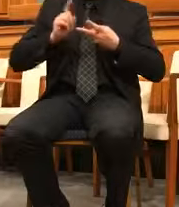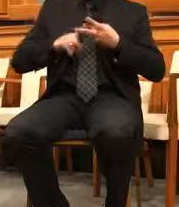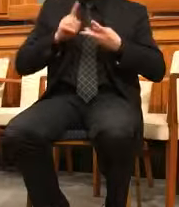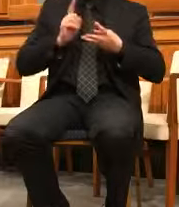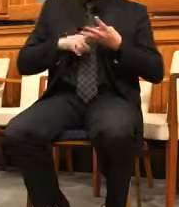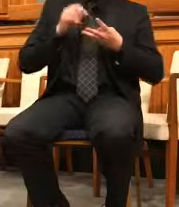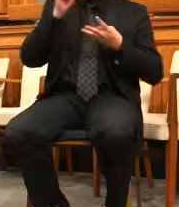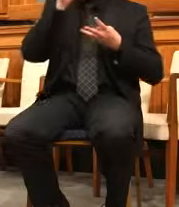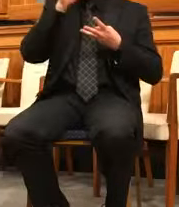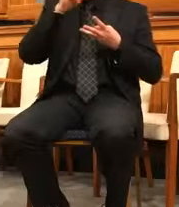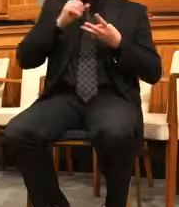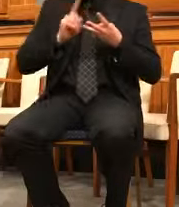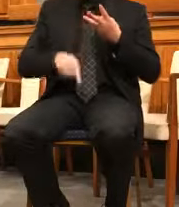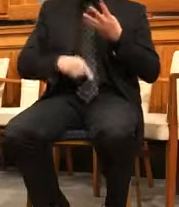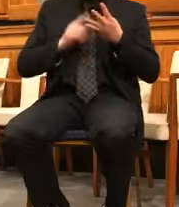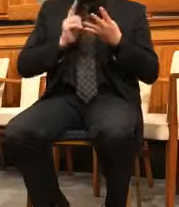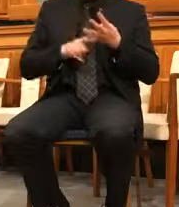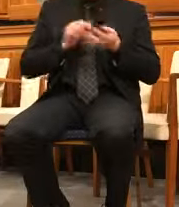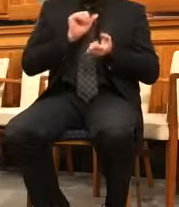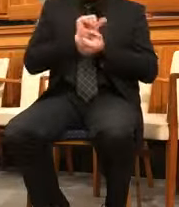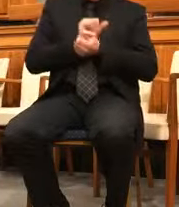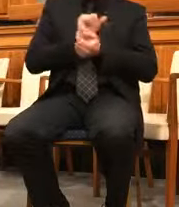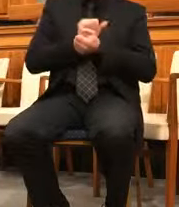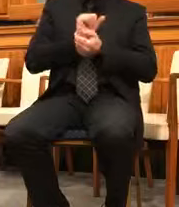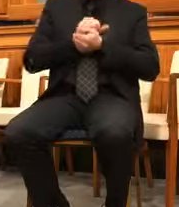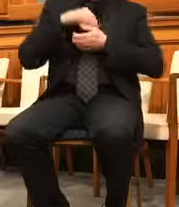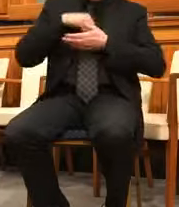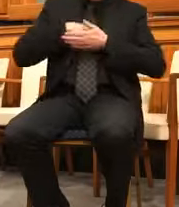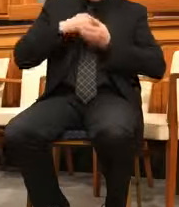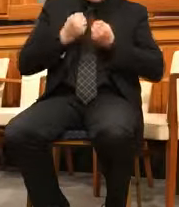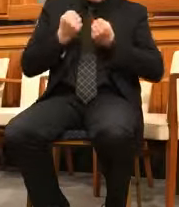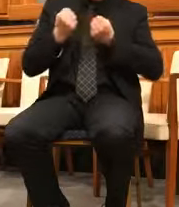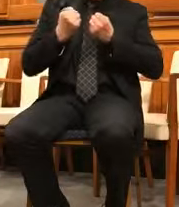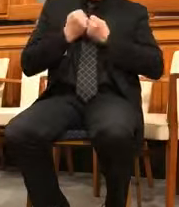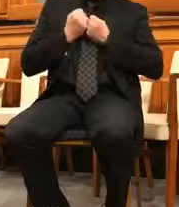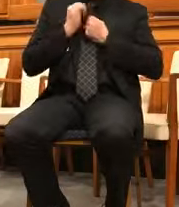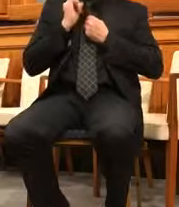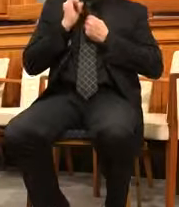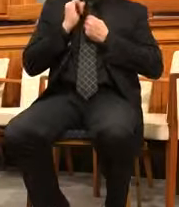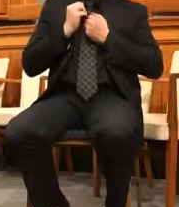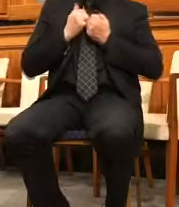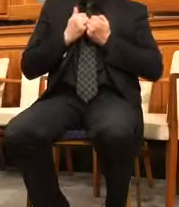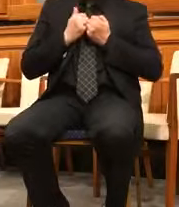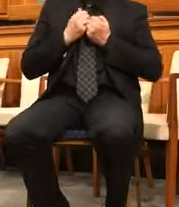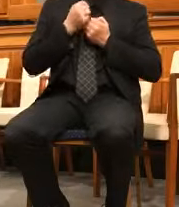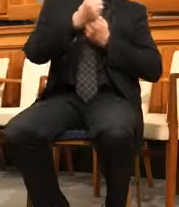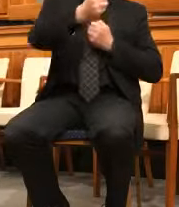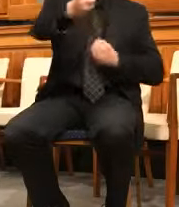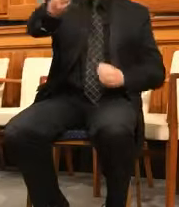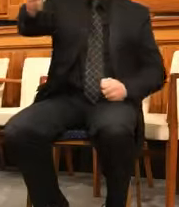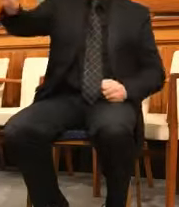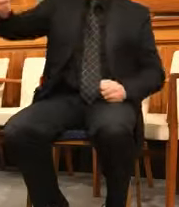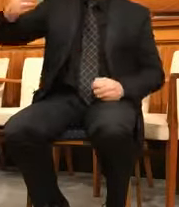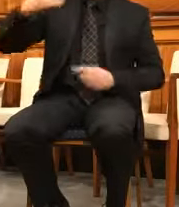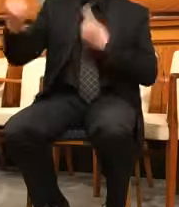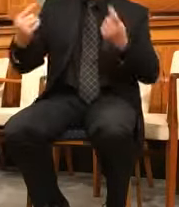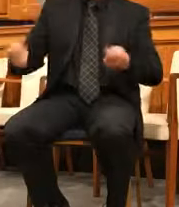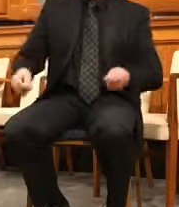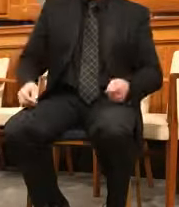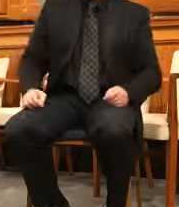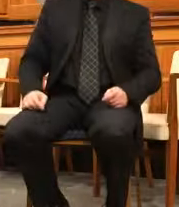in everyone, and uncleanness in people too. All kinds of things. Our heart is in a